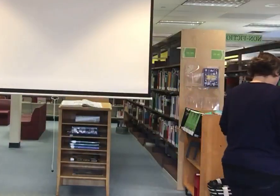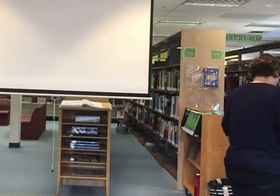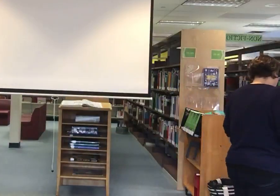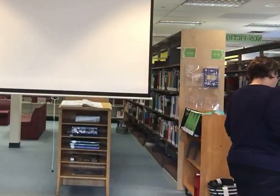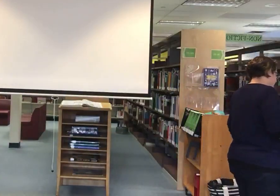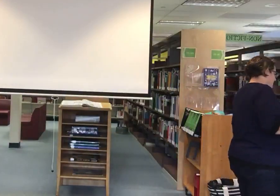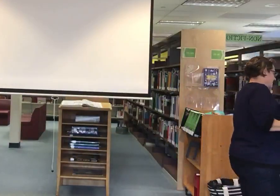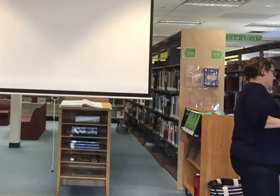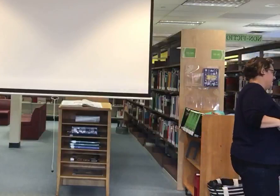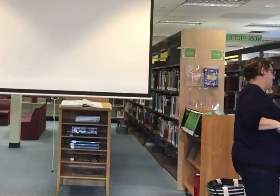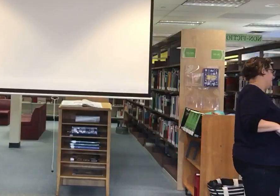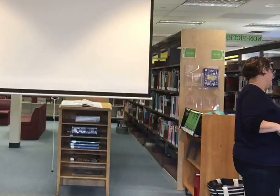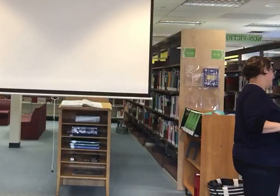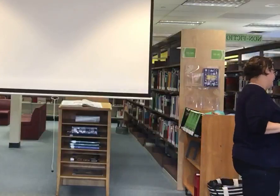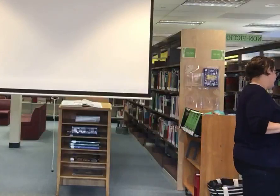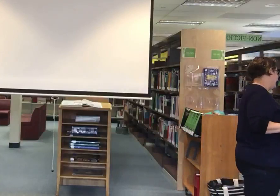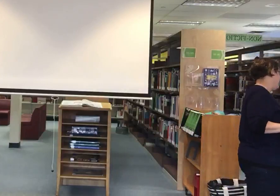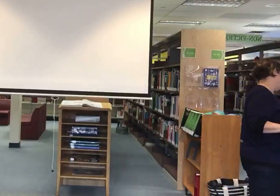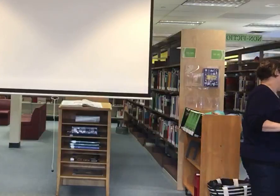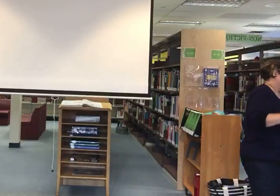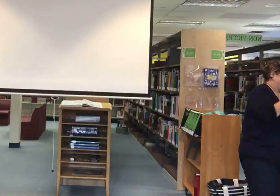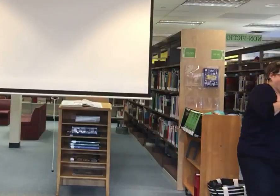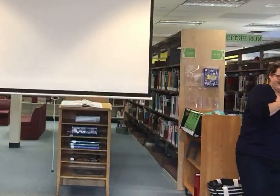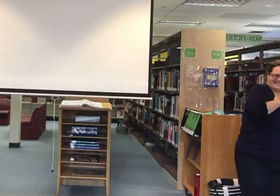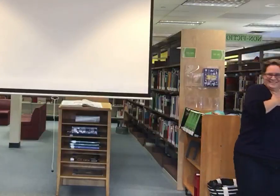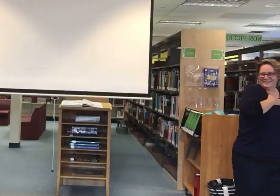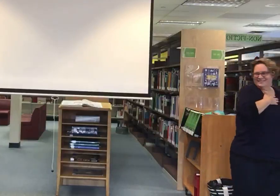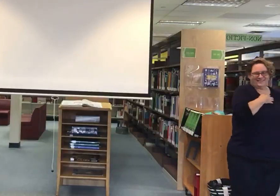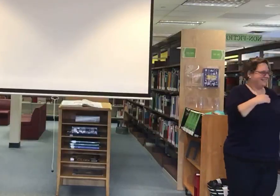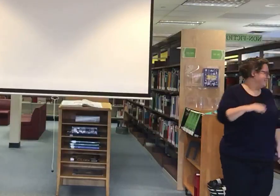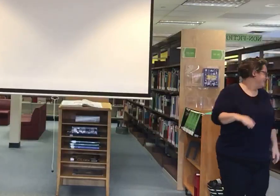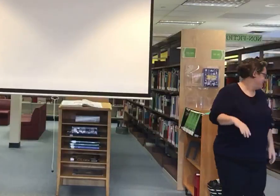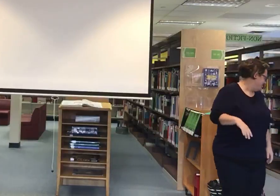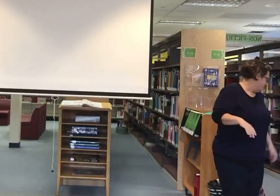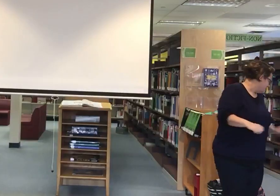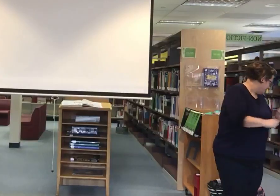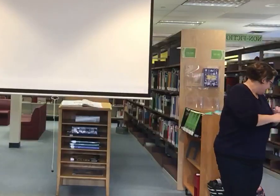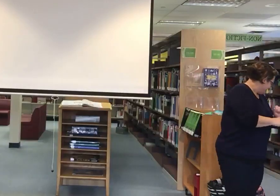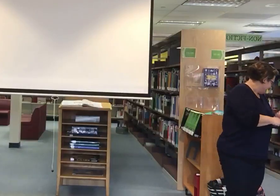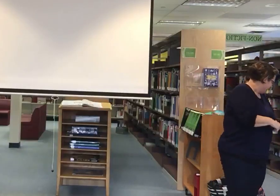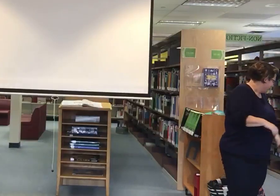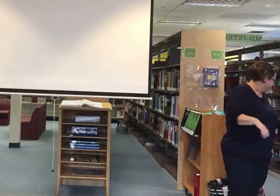and then you can decide, just the stroke through.